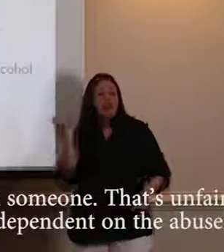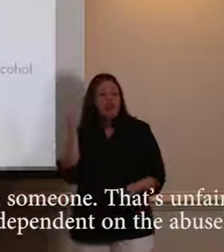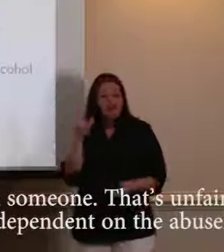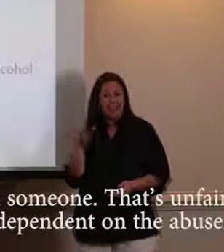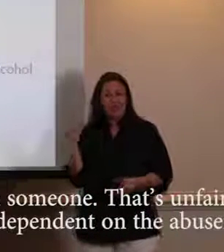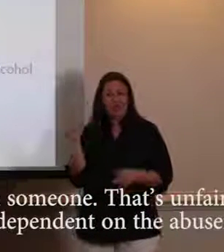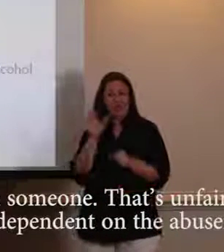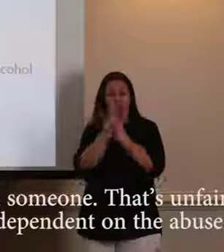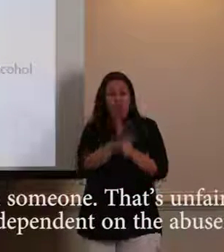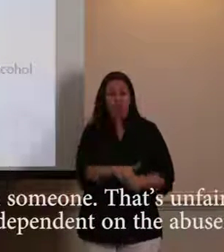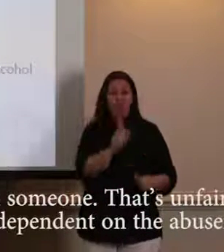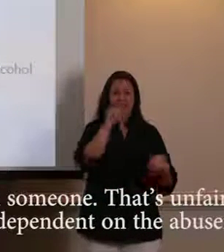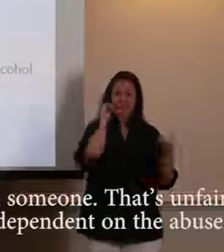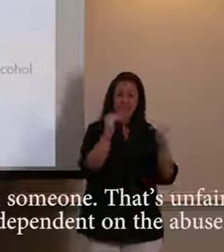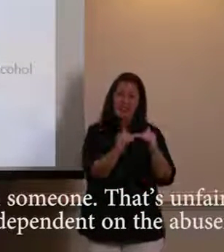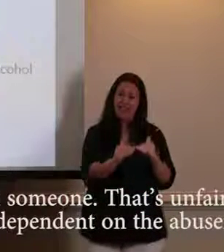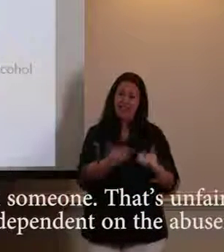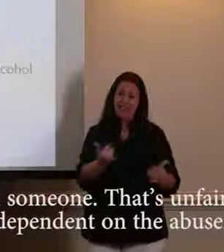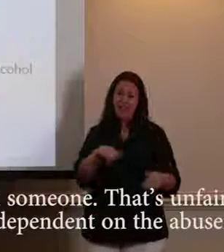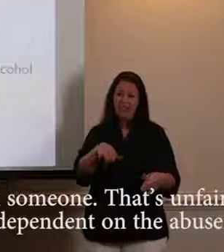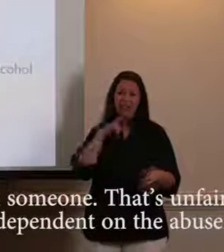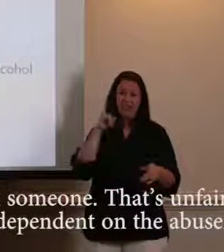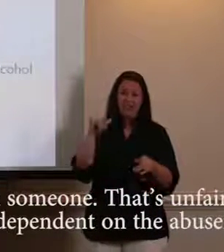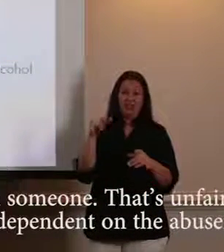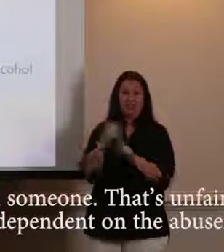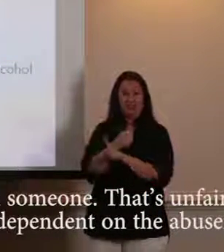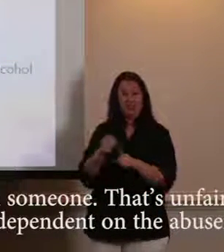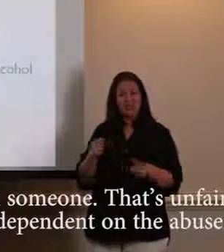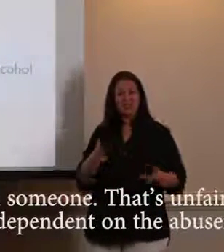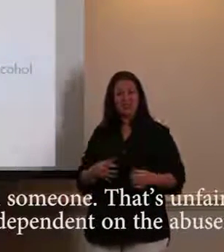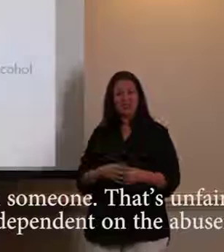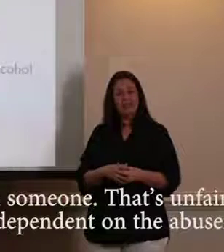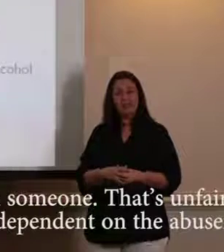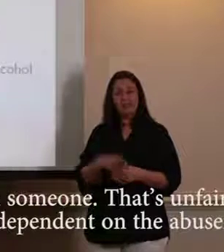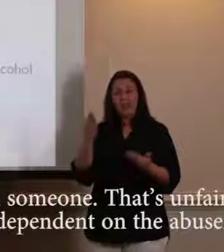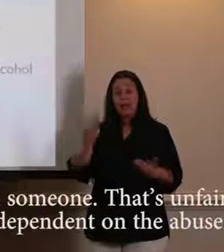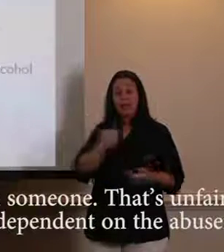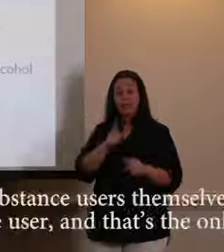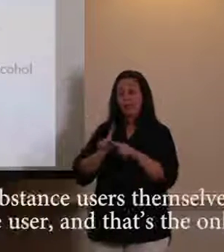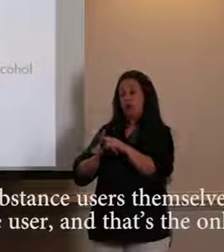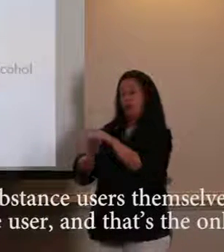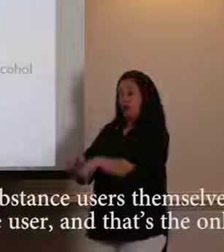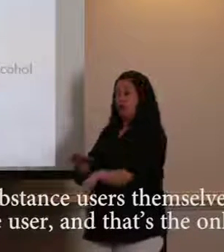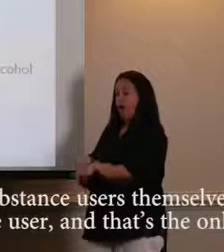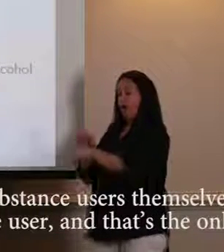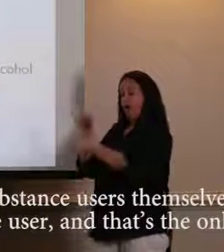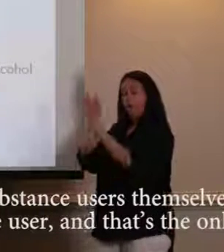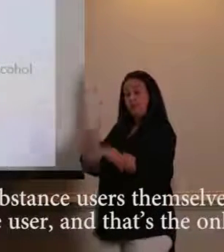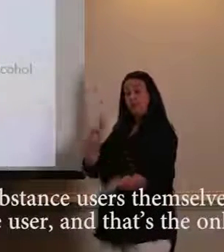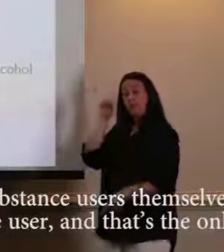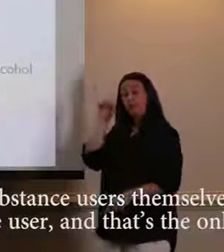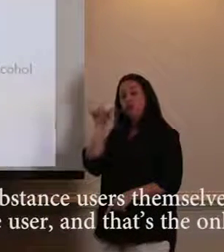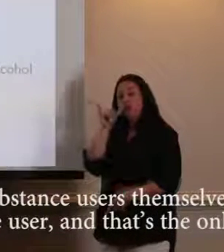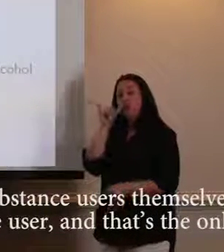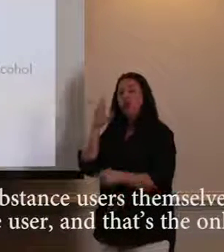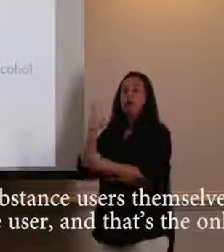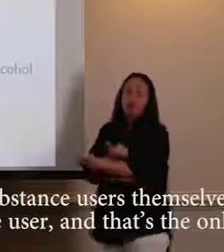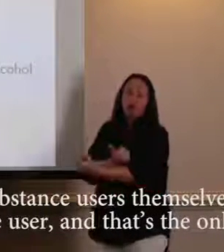That's unfair. That's abusive. They may be dependent on the abuser for drugs or alcohol. If they're substance